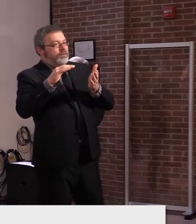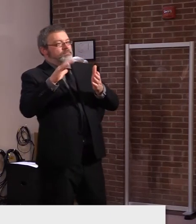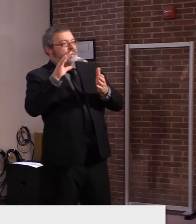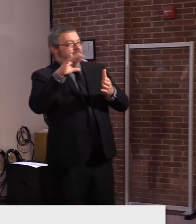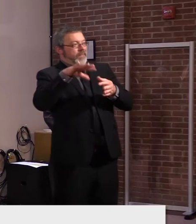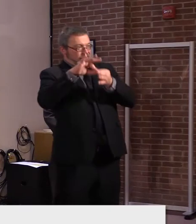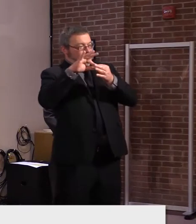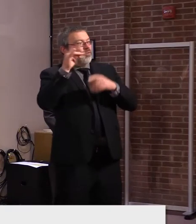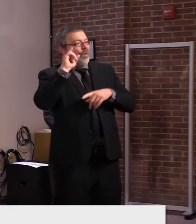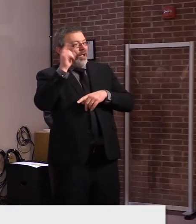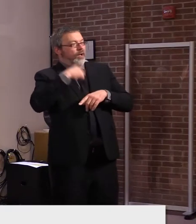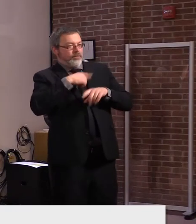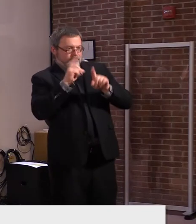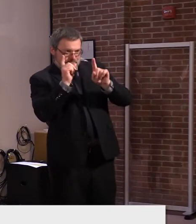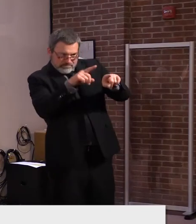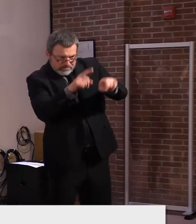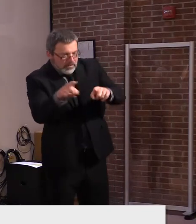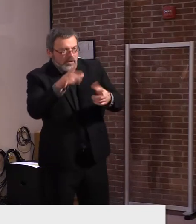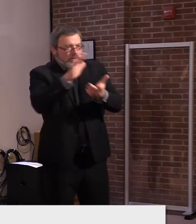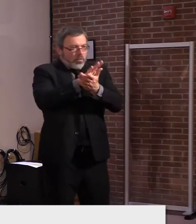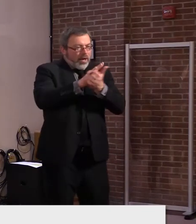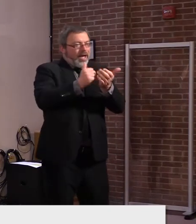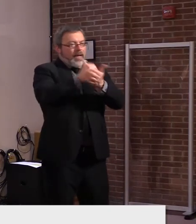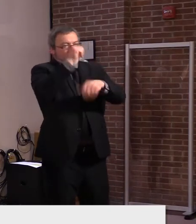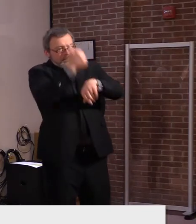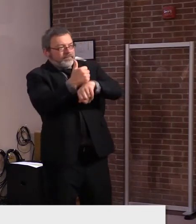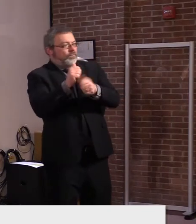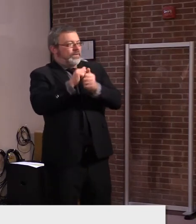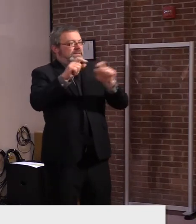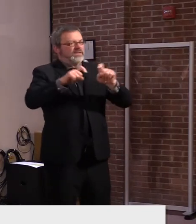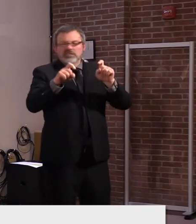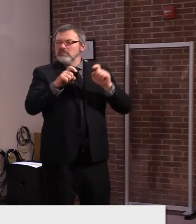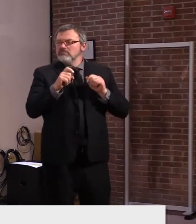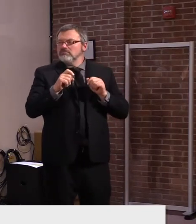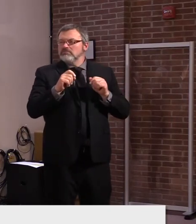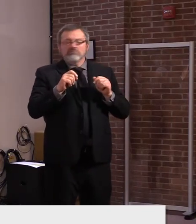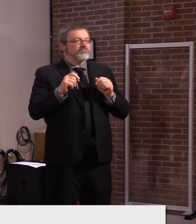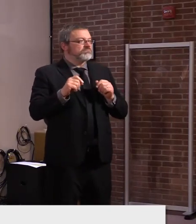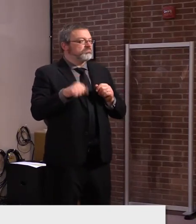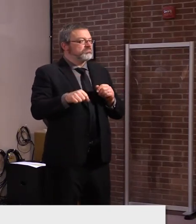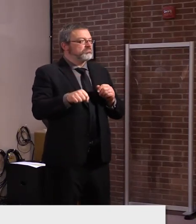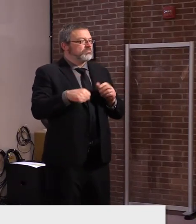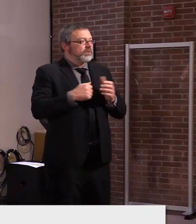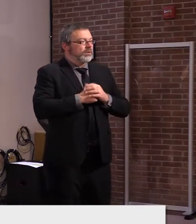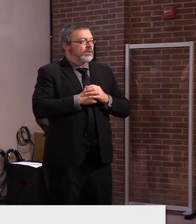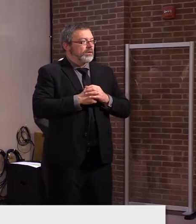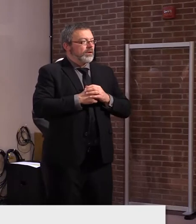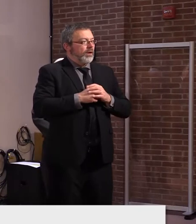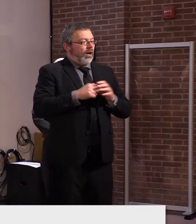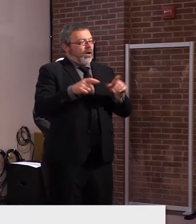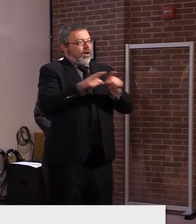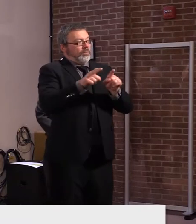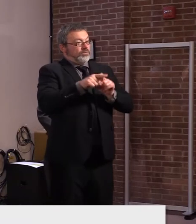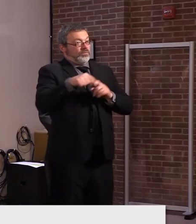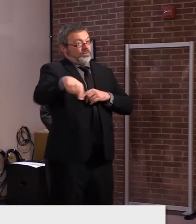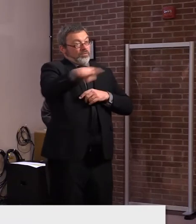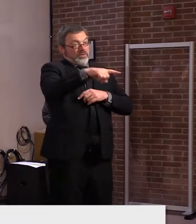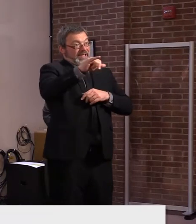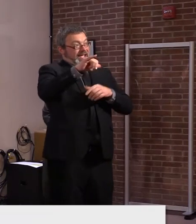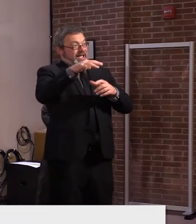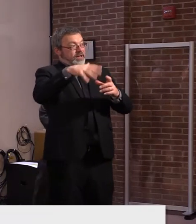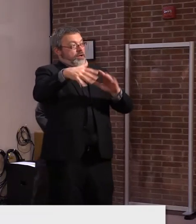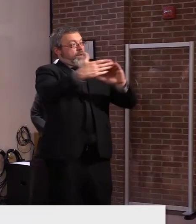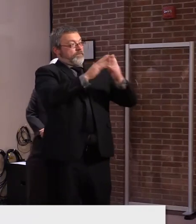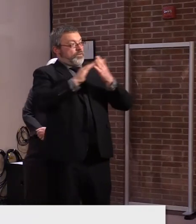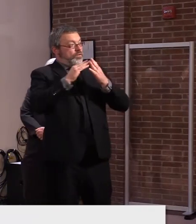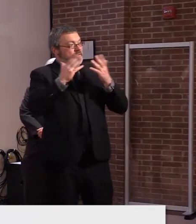will move immediately to how to situate this in the context of the other initiatives that are ongoing. You know, like how does this fit in relative to contact tracing?